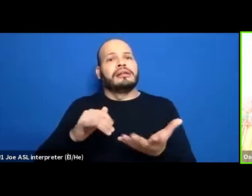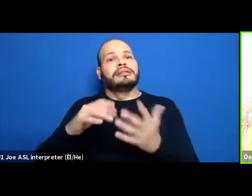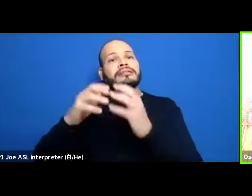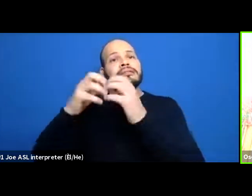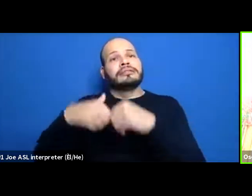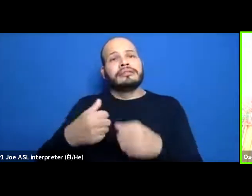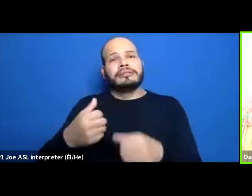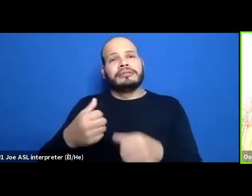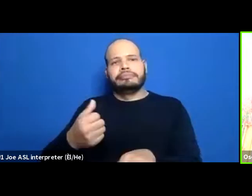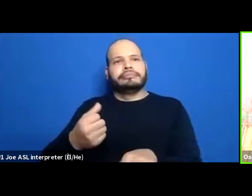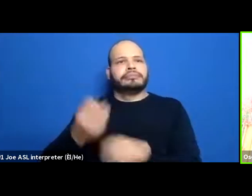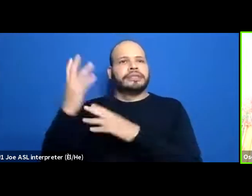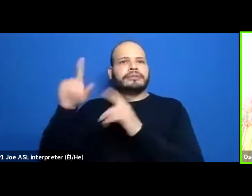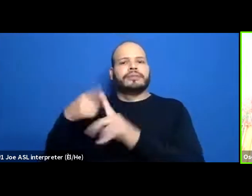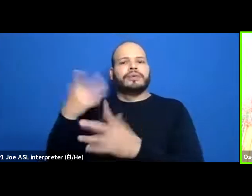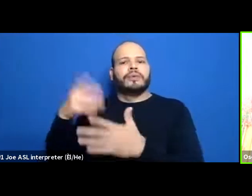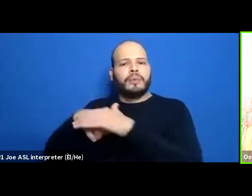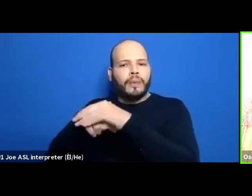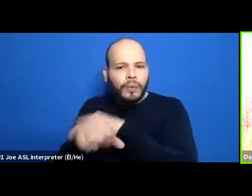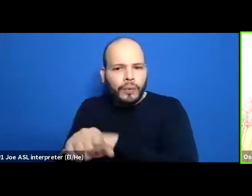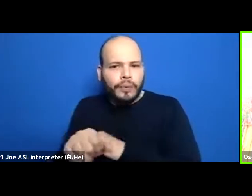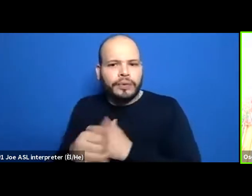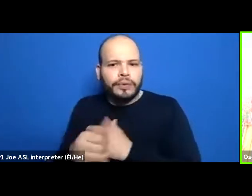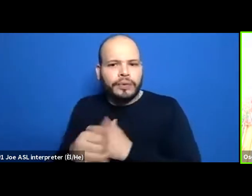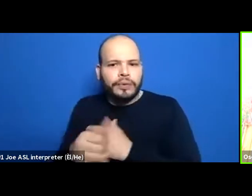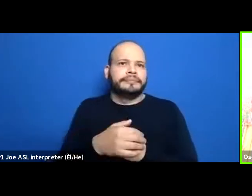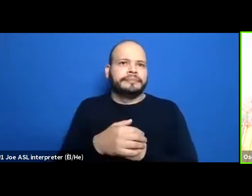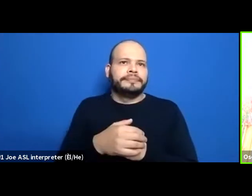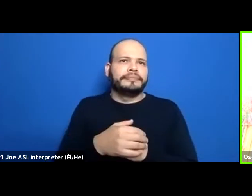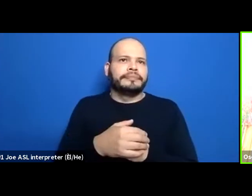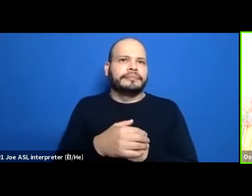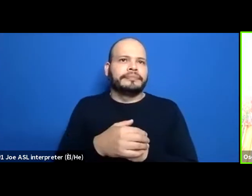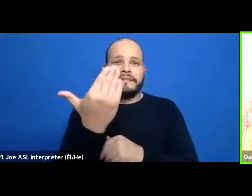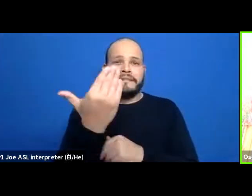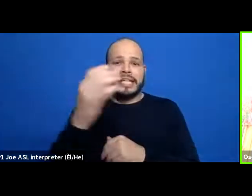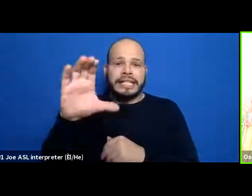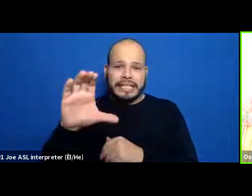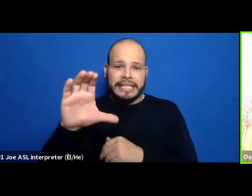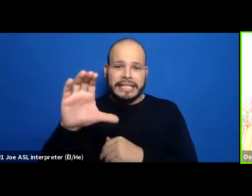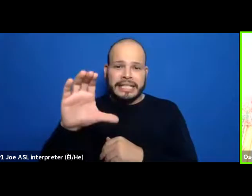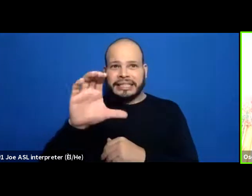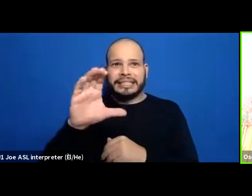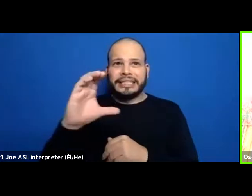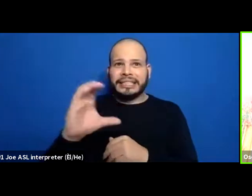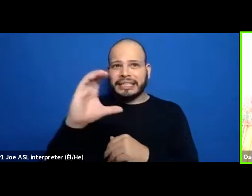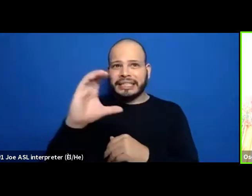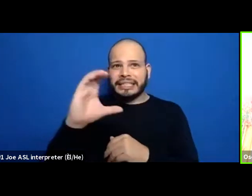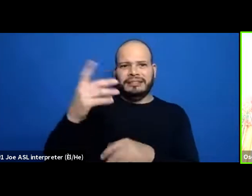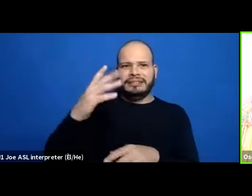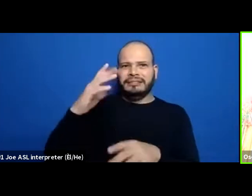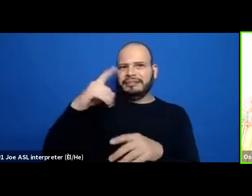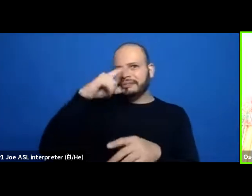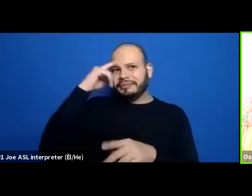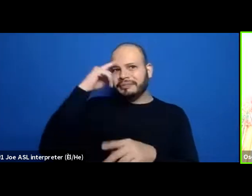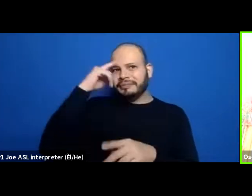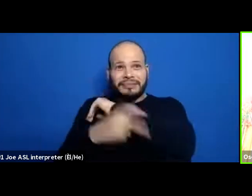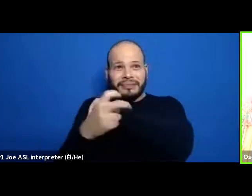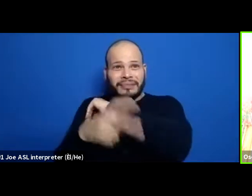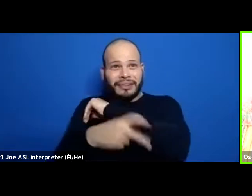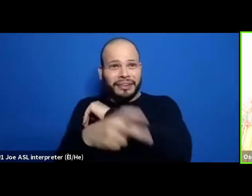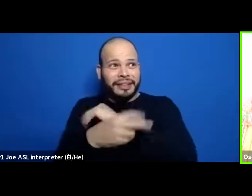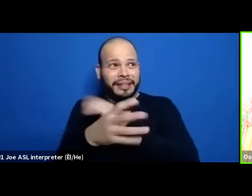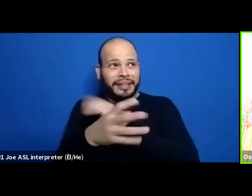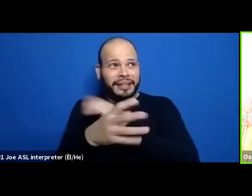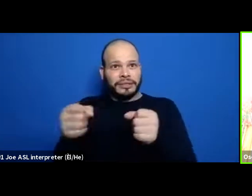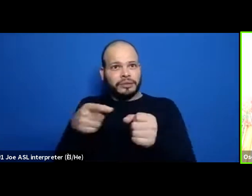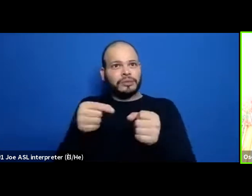are snatched up in the 15th century from the coast of West Africa, abolition is born because there are people who say, no, you cannot affect